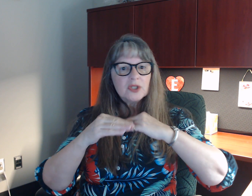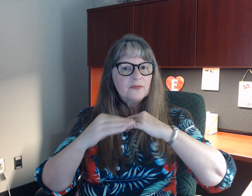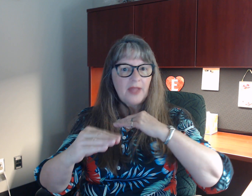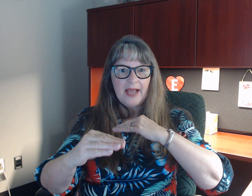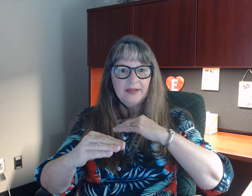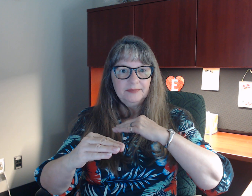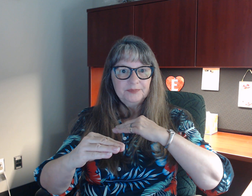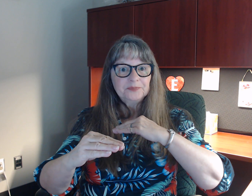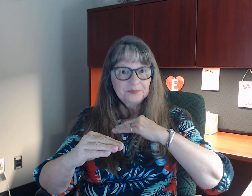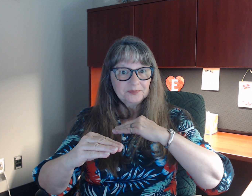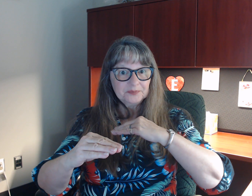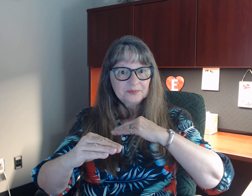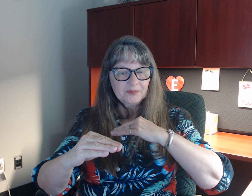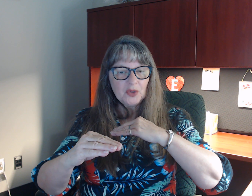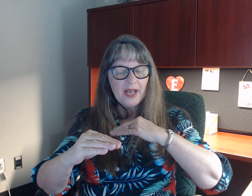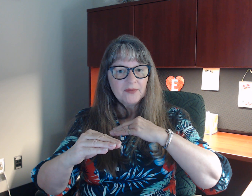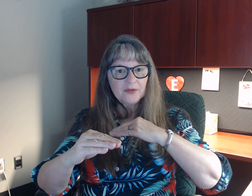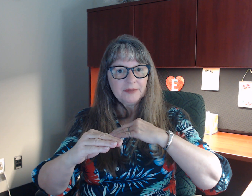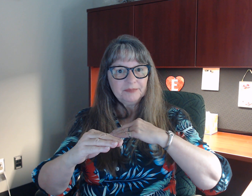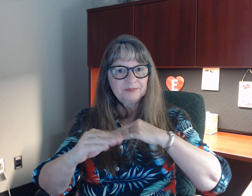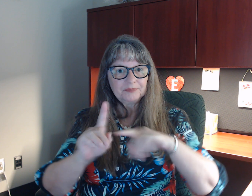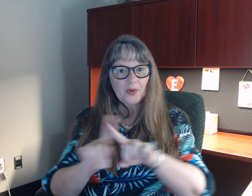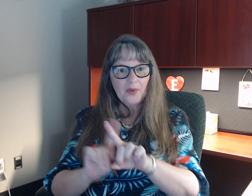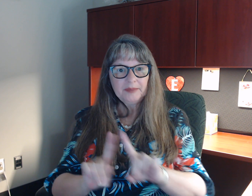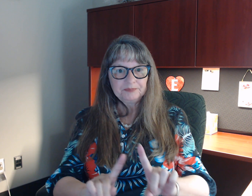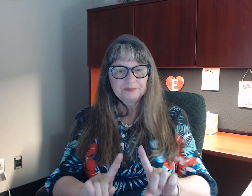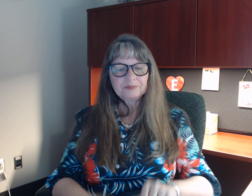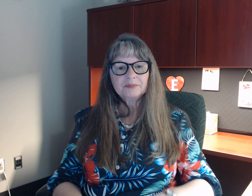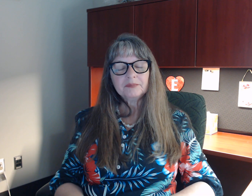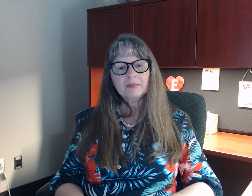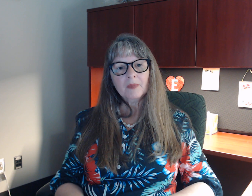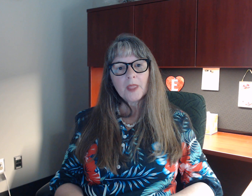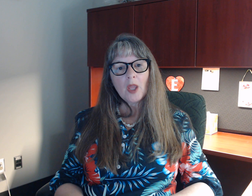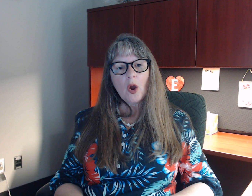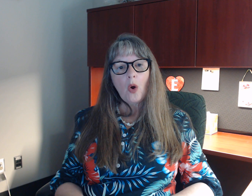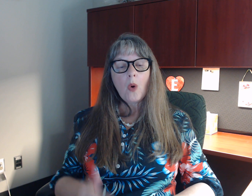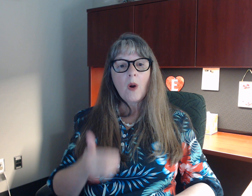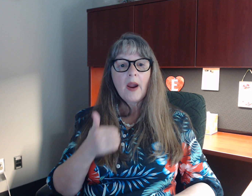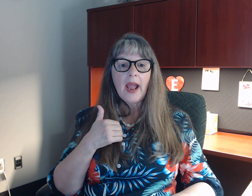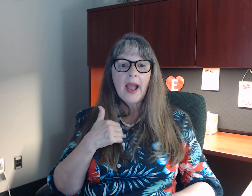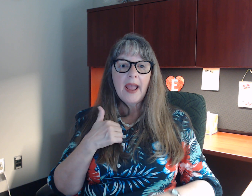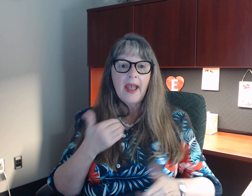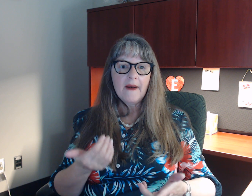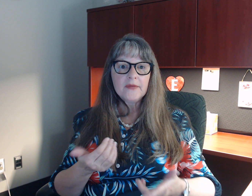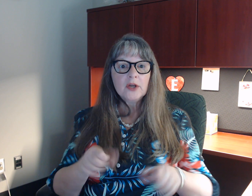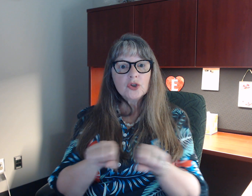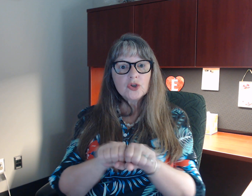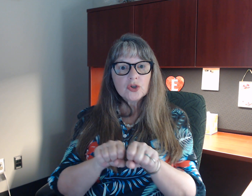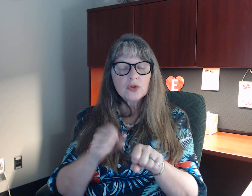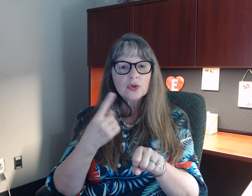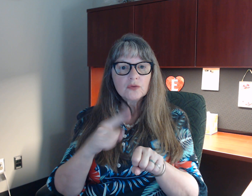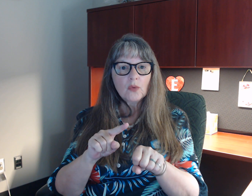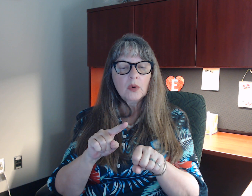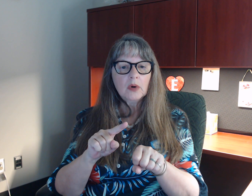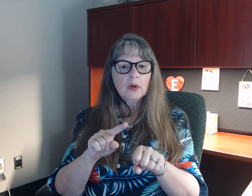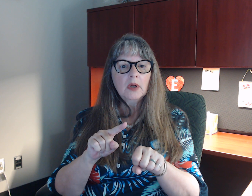flat. You can have different, right? Or I have shoes for